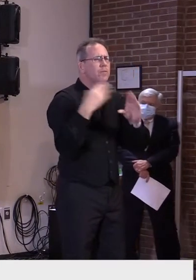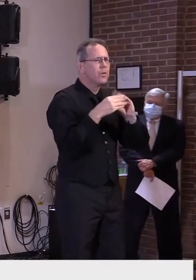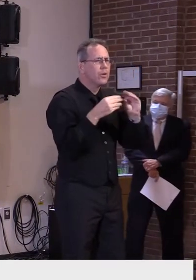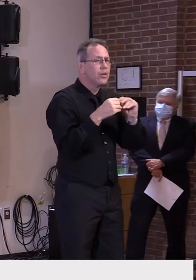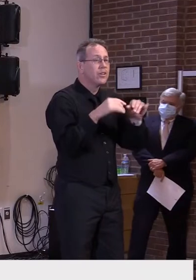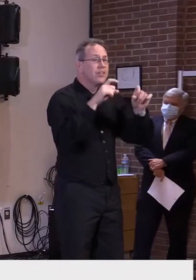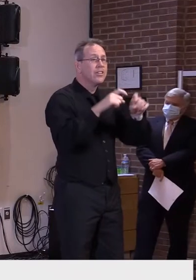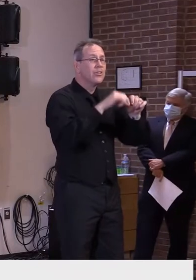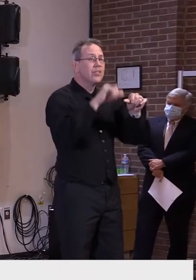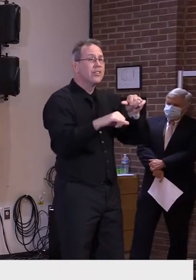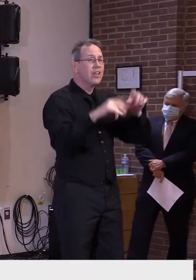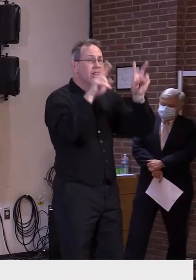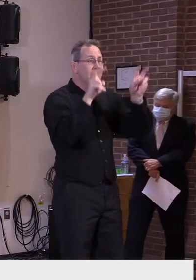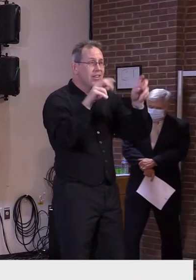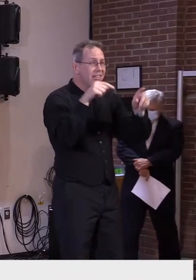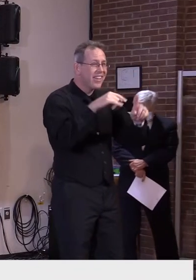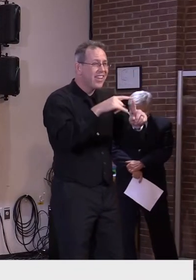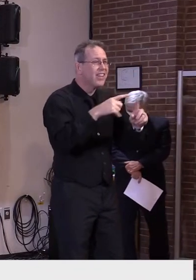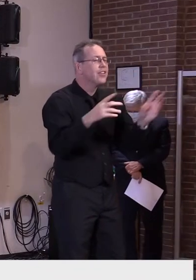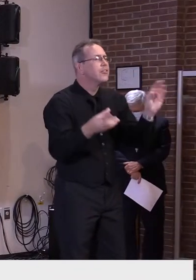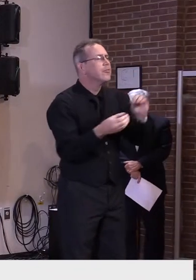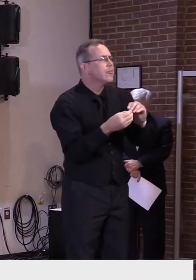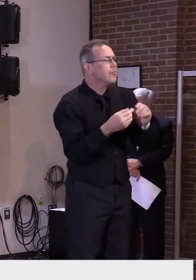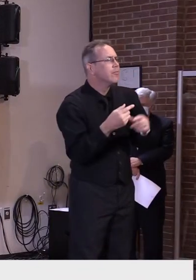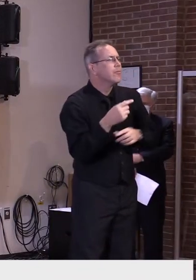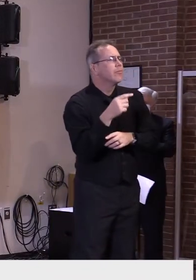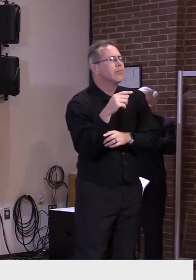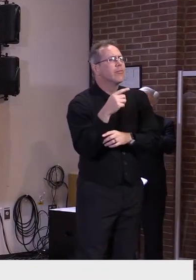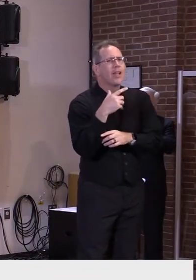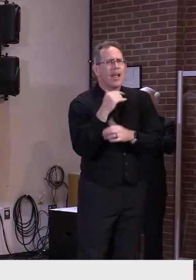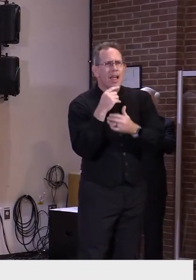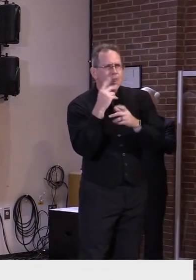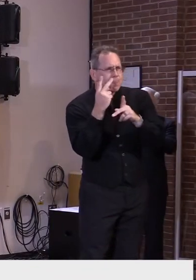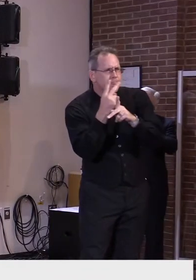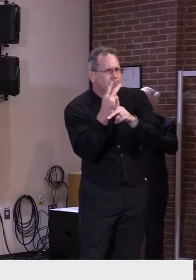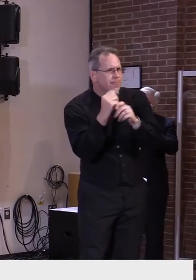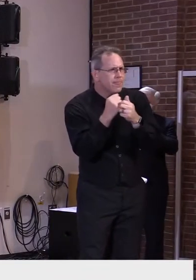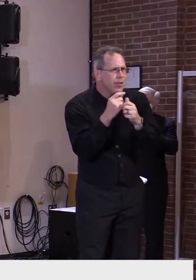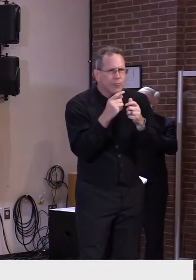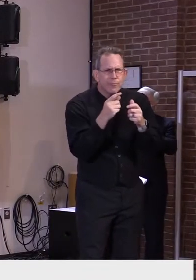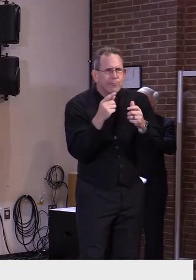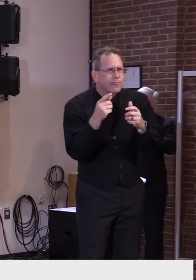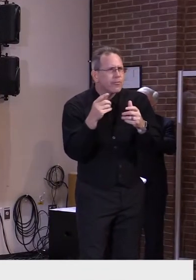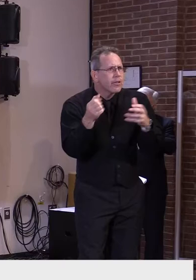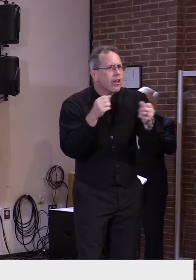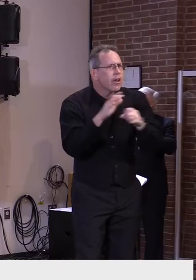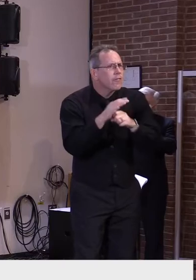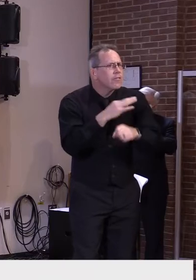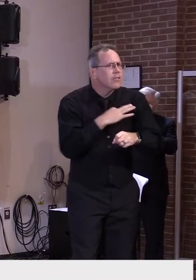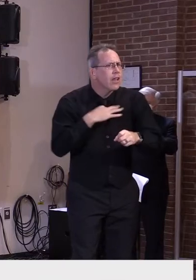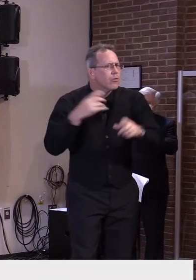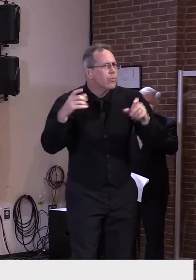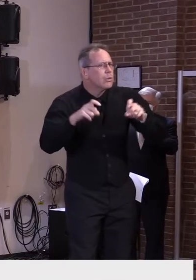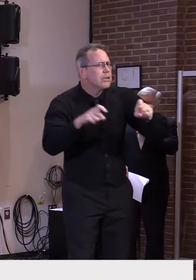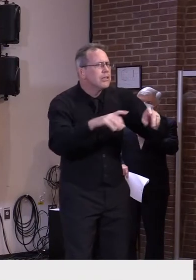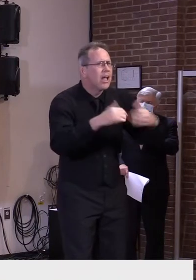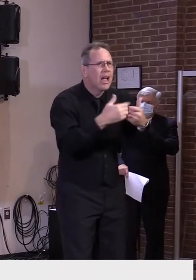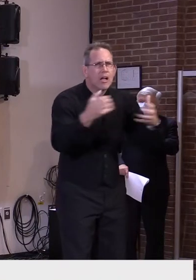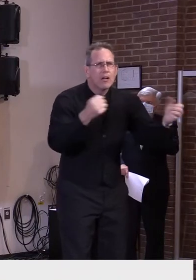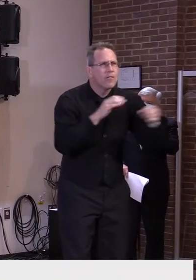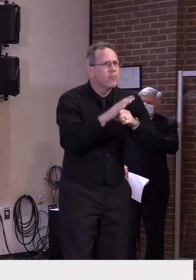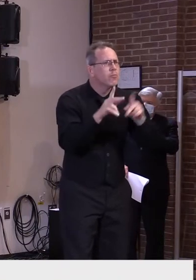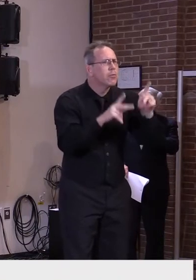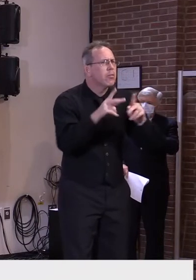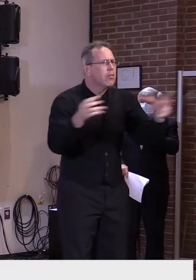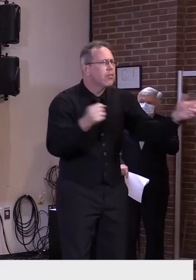that primary consideration from a logistical standpoint is staffing. A pattern I've started to notice among school districts that are moving forward